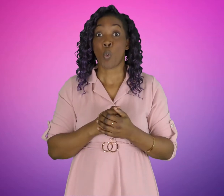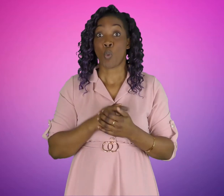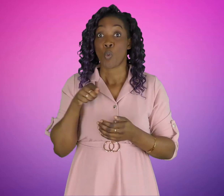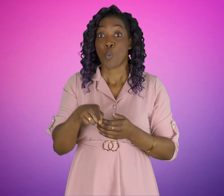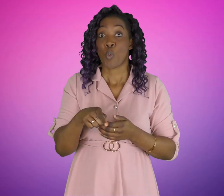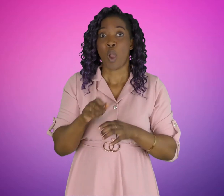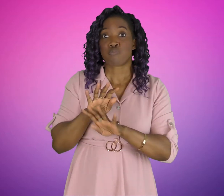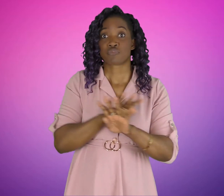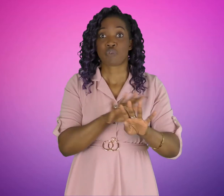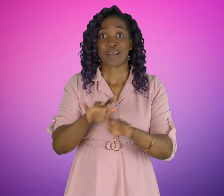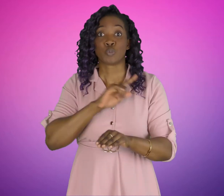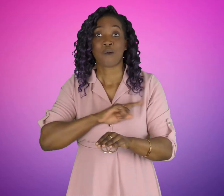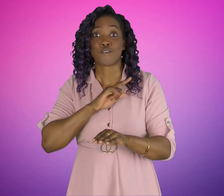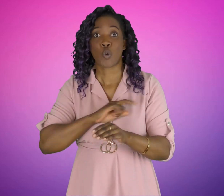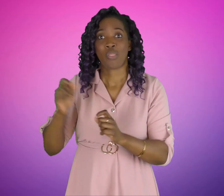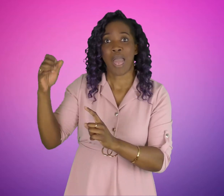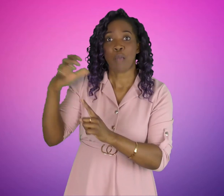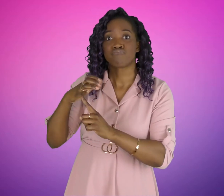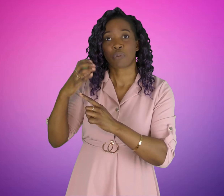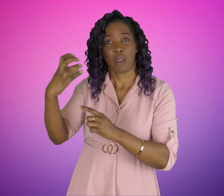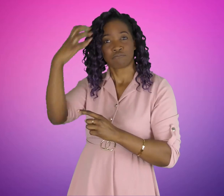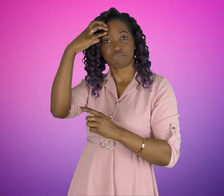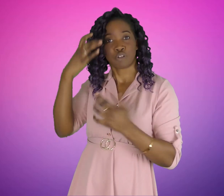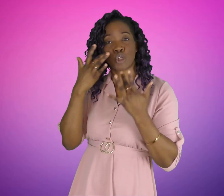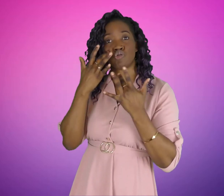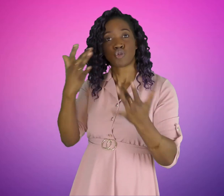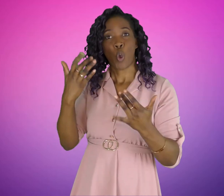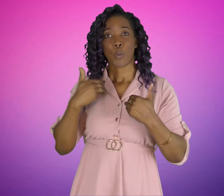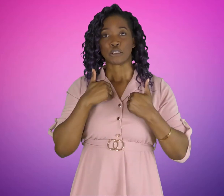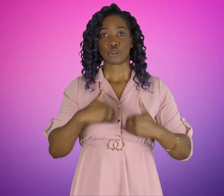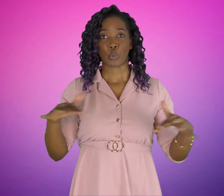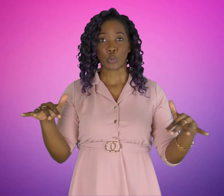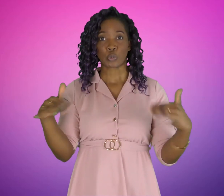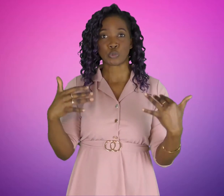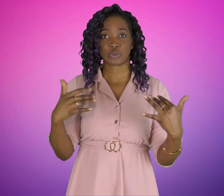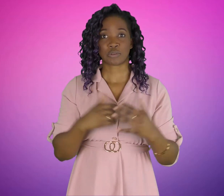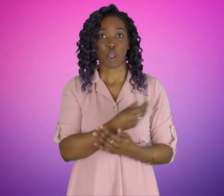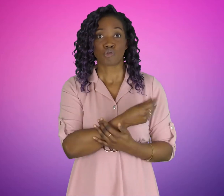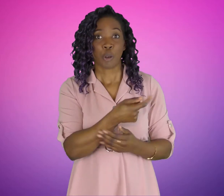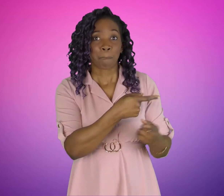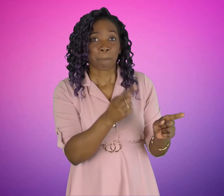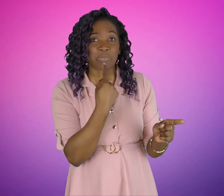that the material even existed, but those people were wrong. Who writes this stuff?